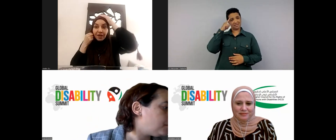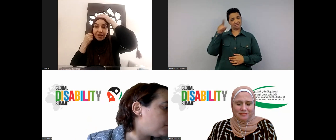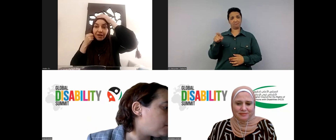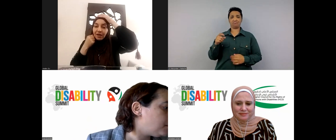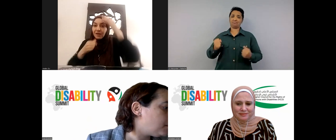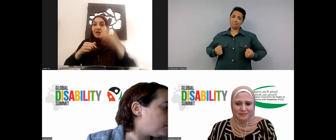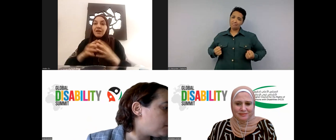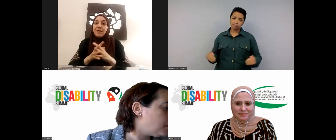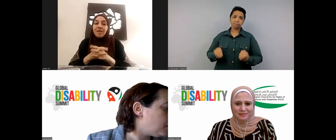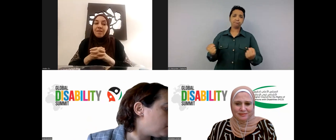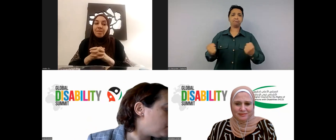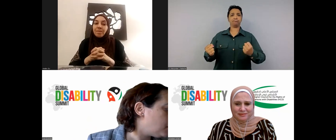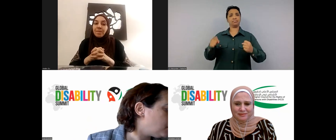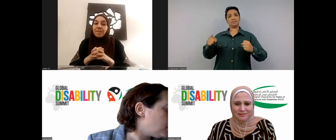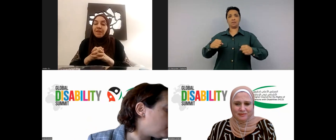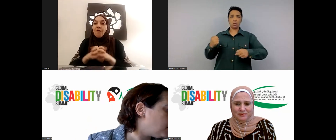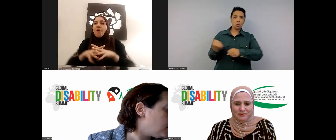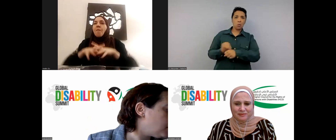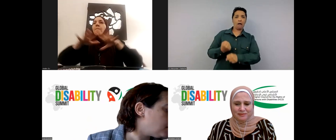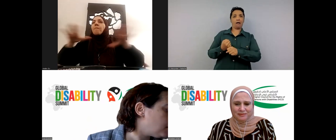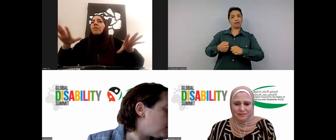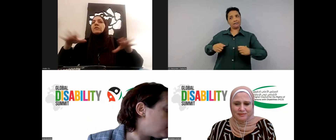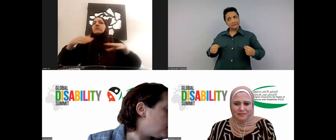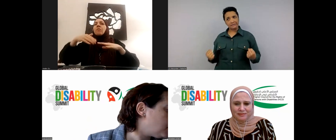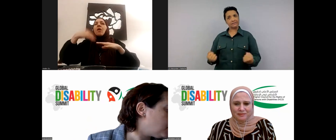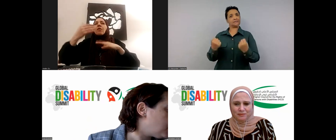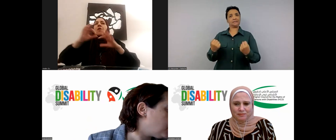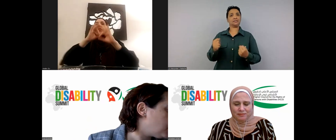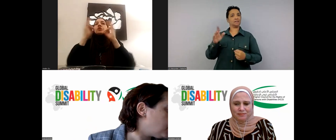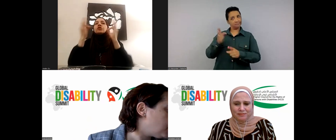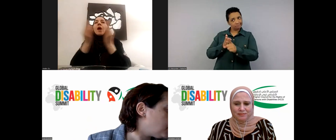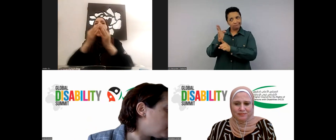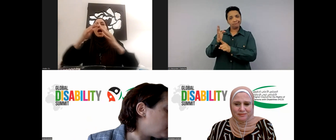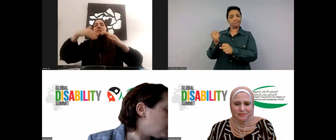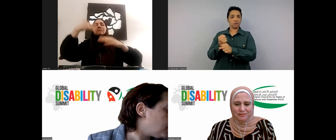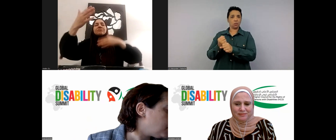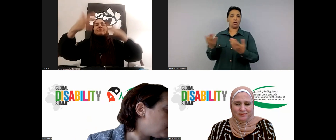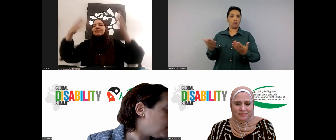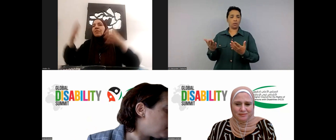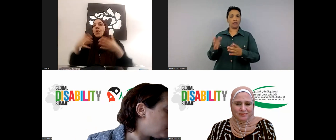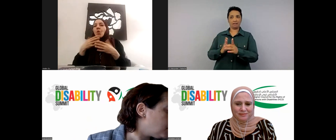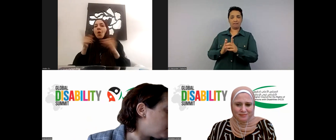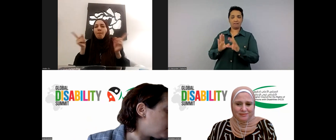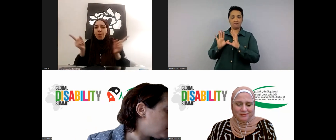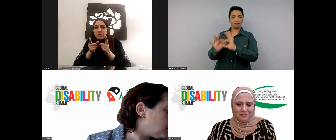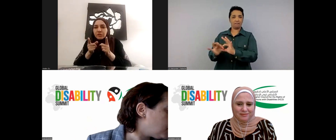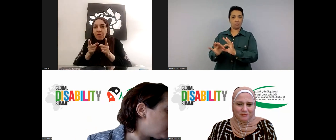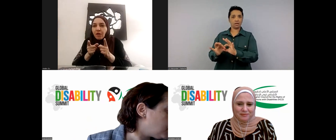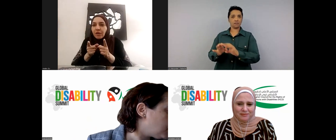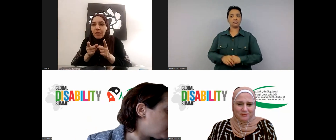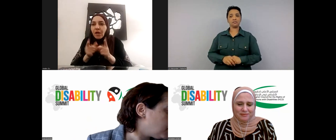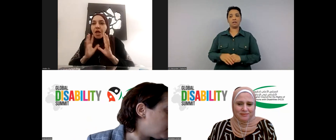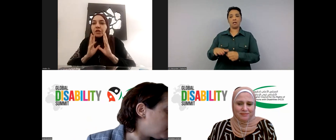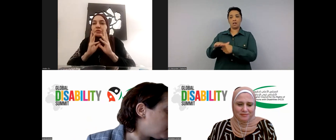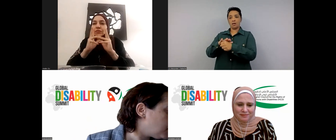effective in his field work in terms of local